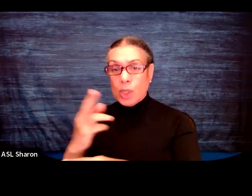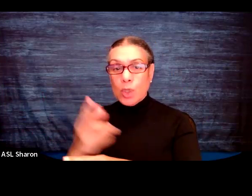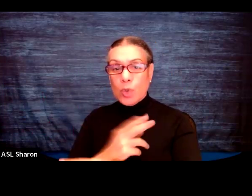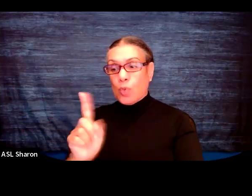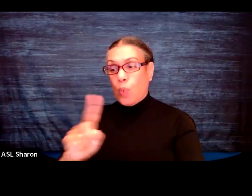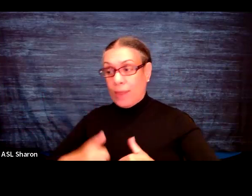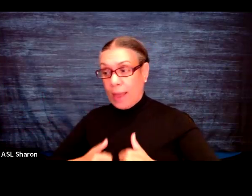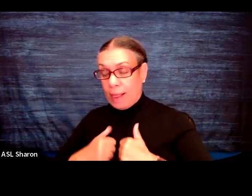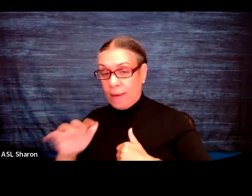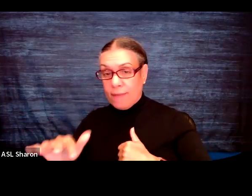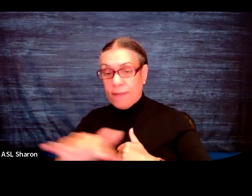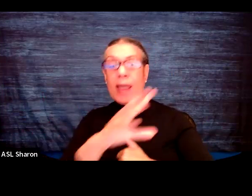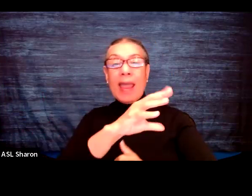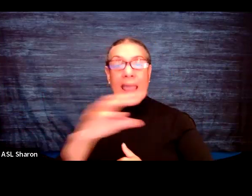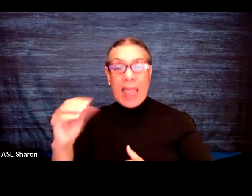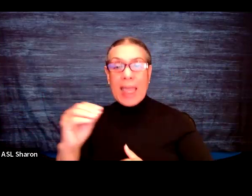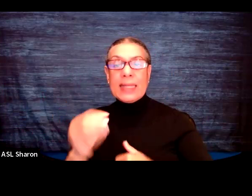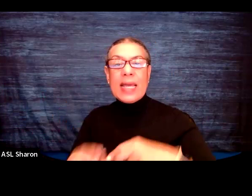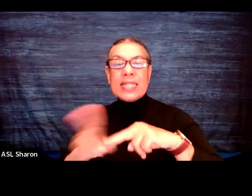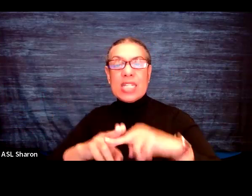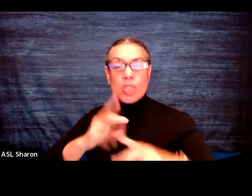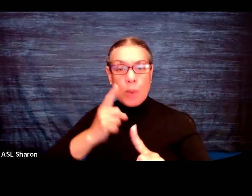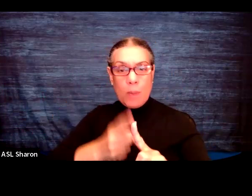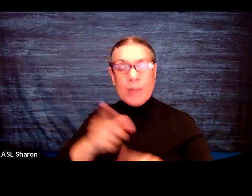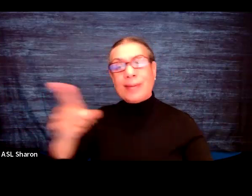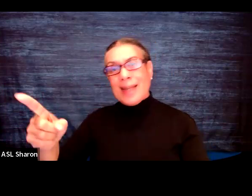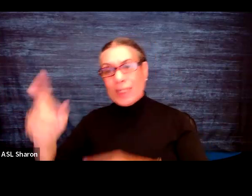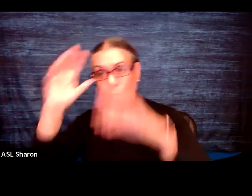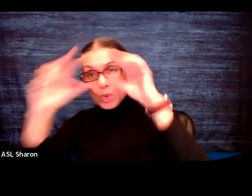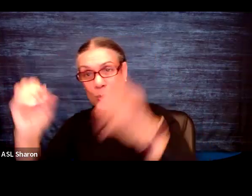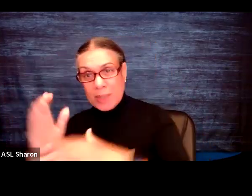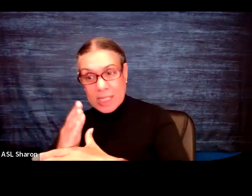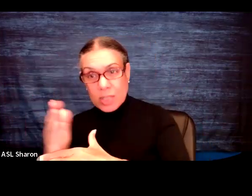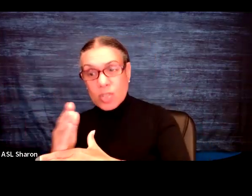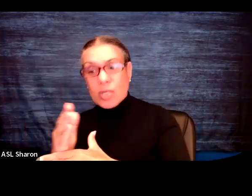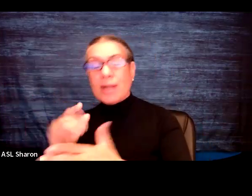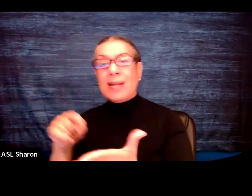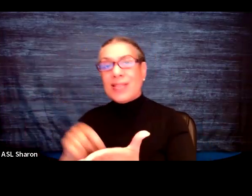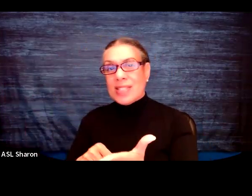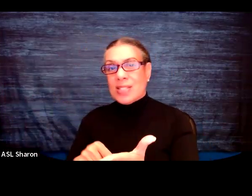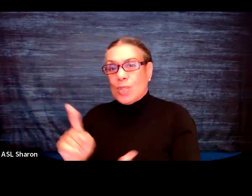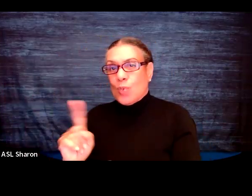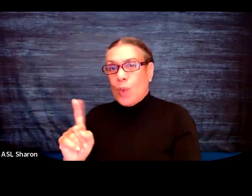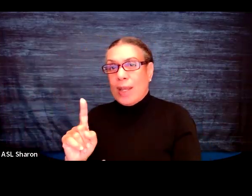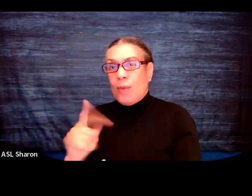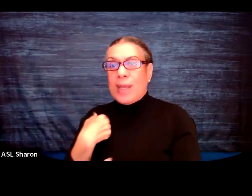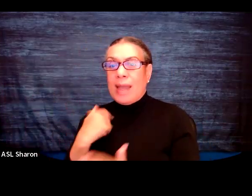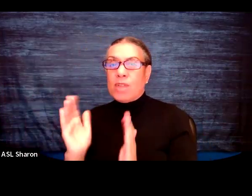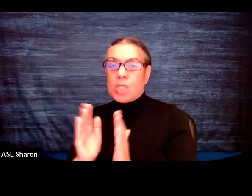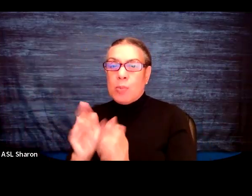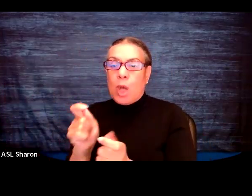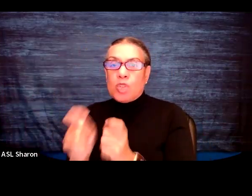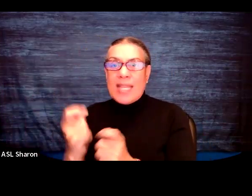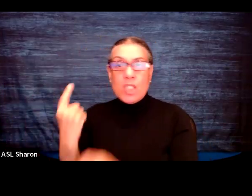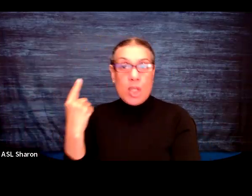socioeconomic tiers as well as additional points, but as the superintendent just mentioned, this was where we had the small policy change